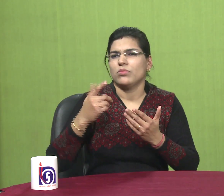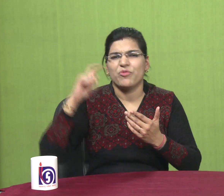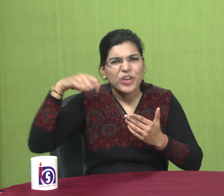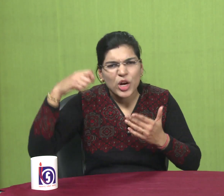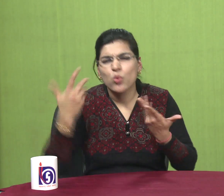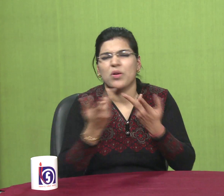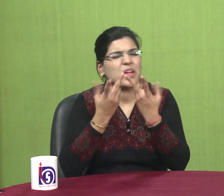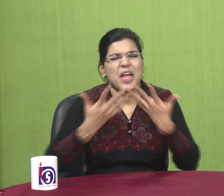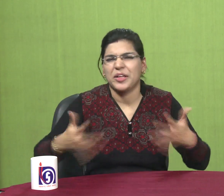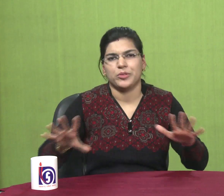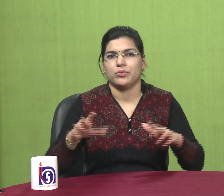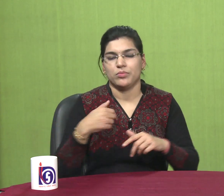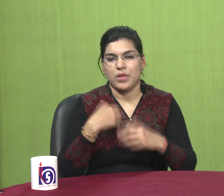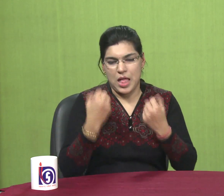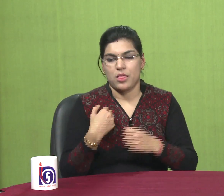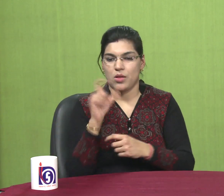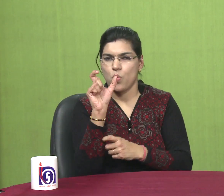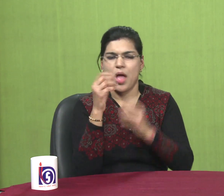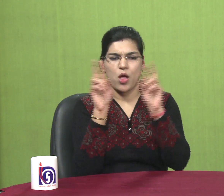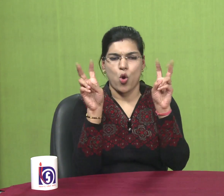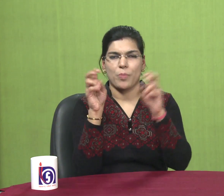remote web servers and display a web page.